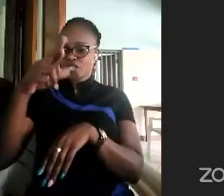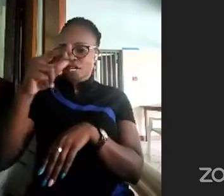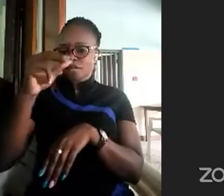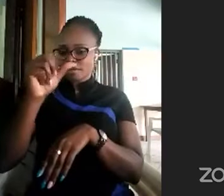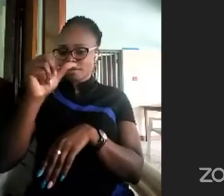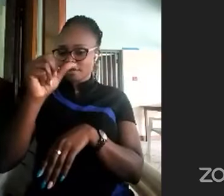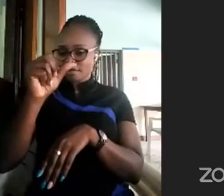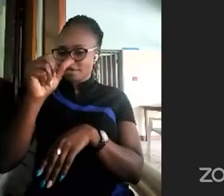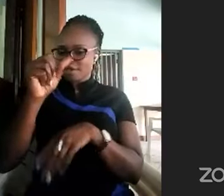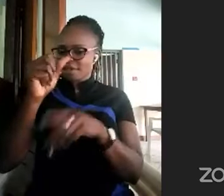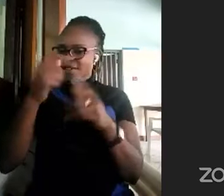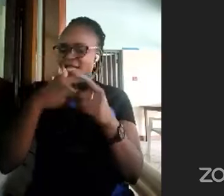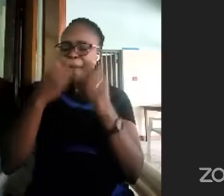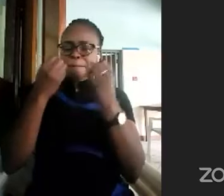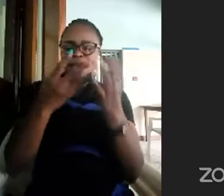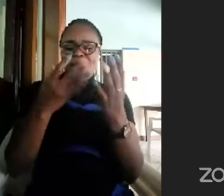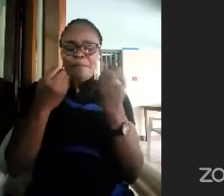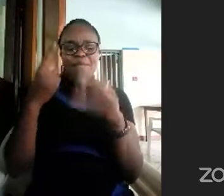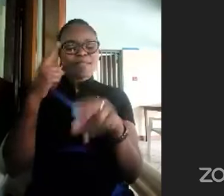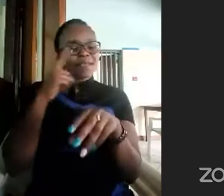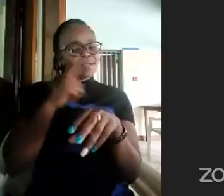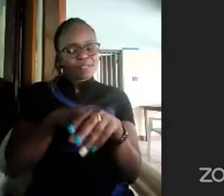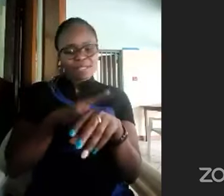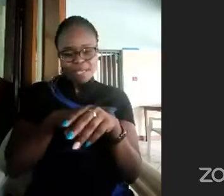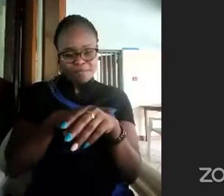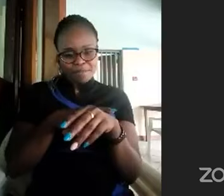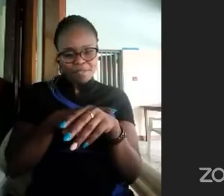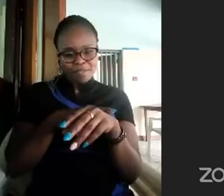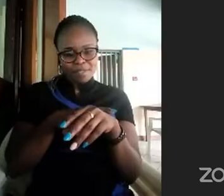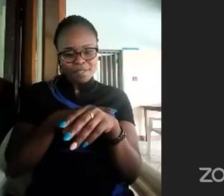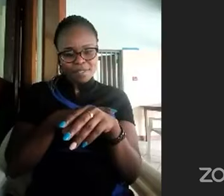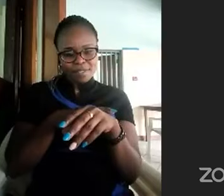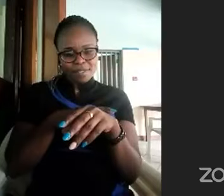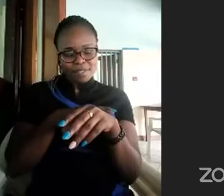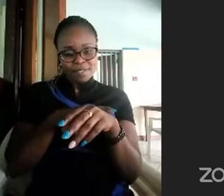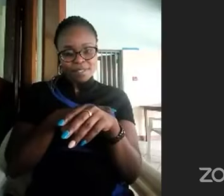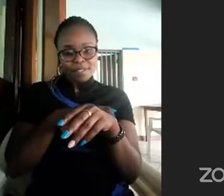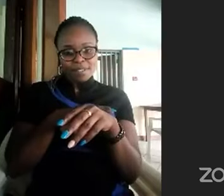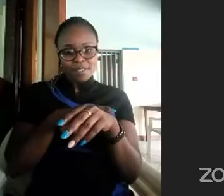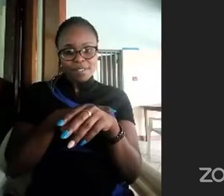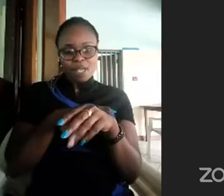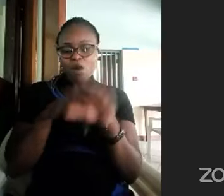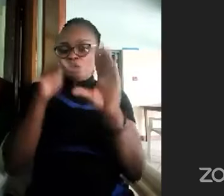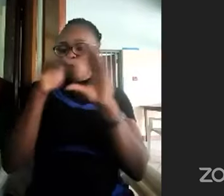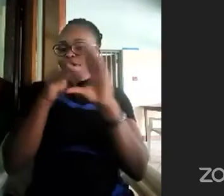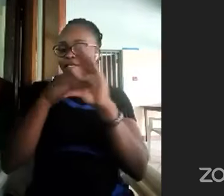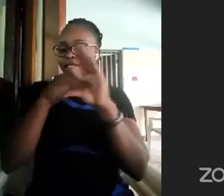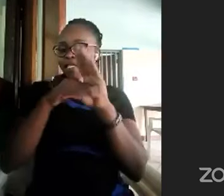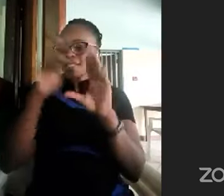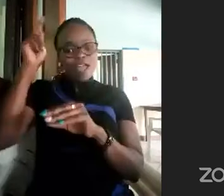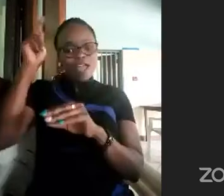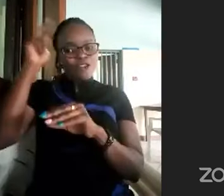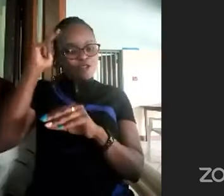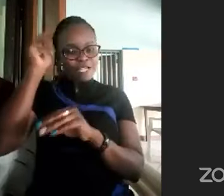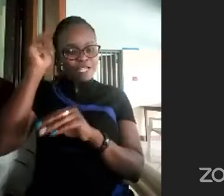and effectively worked on, it can be a good thing. Then now I want to intersect this aspect with